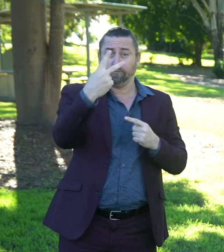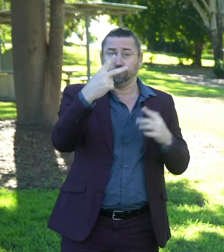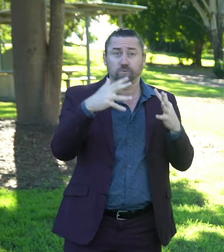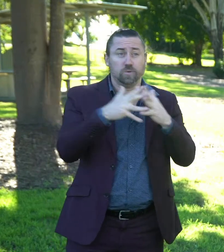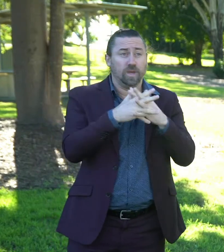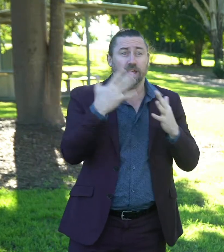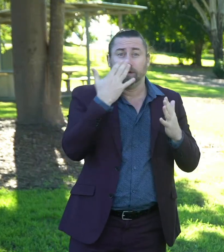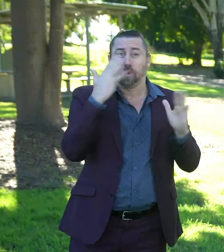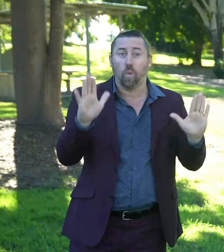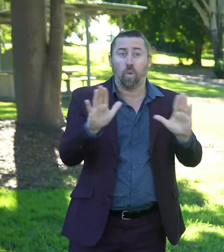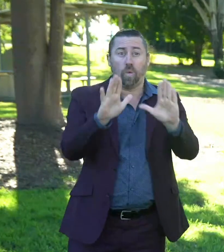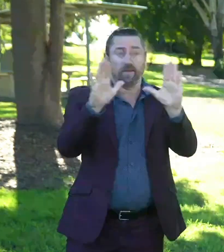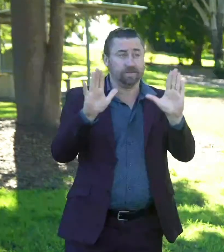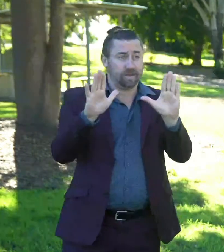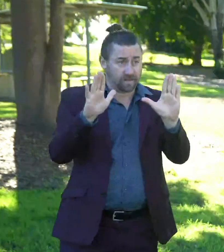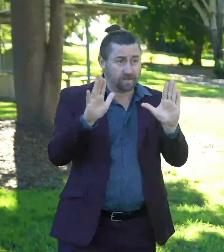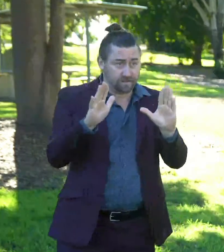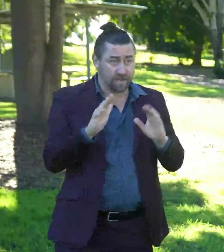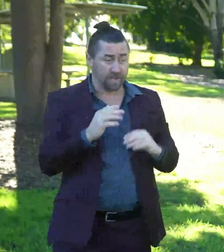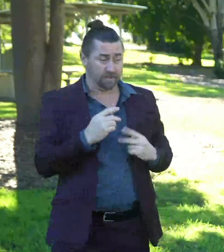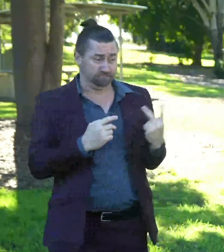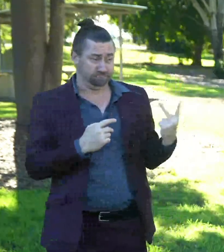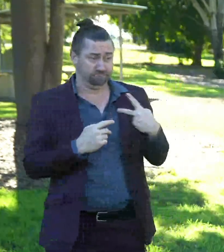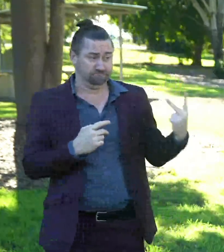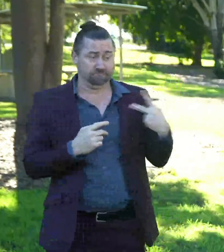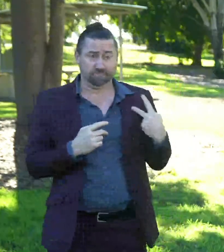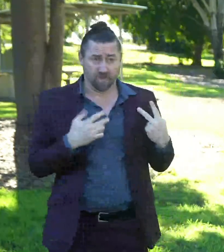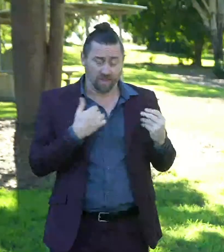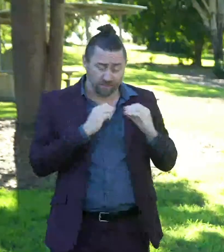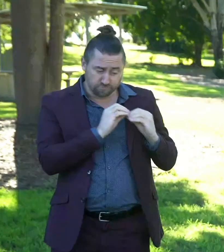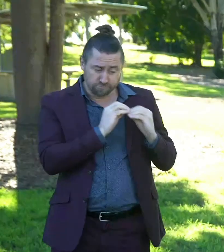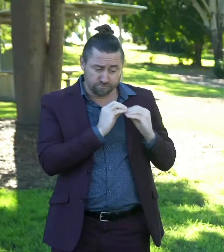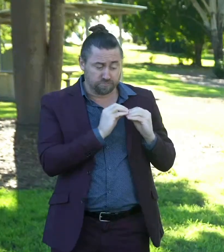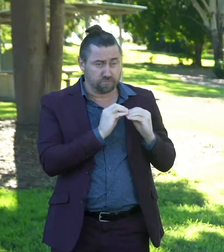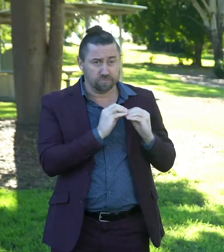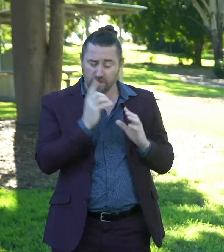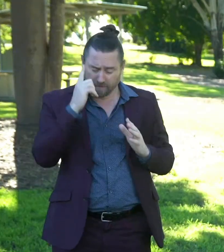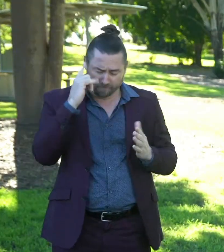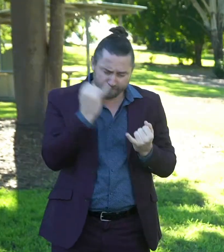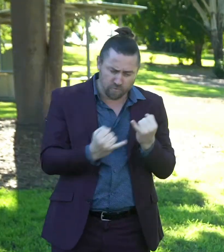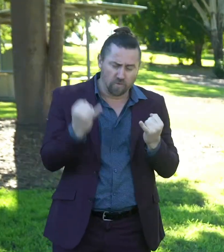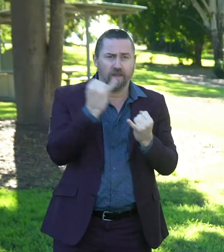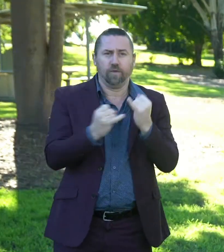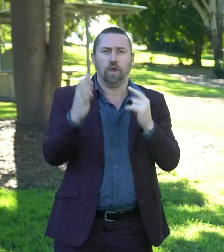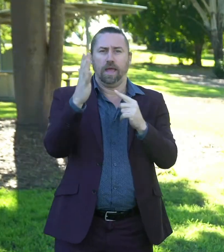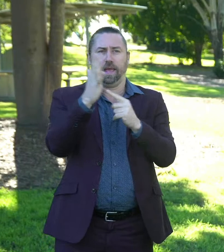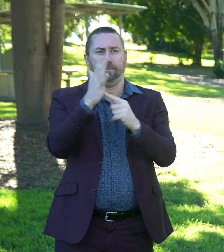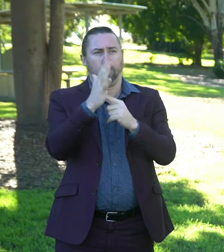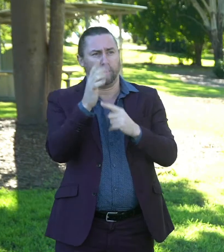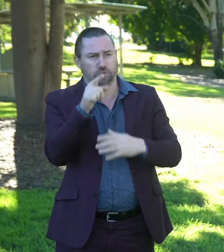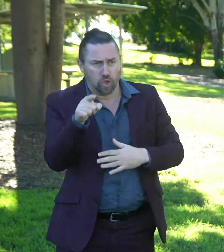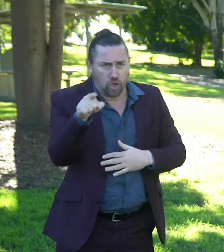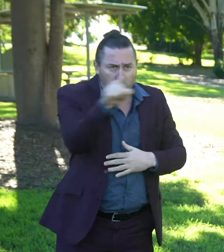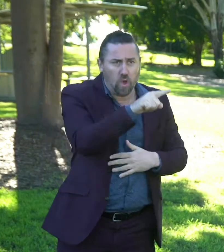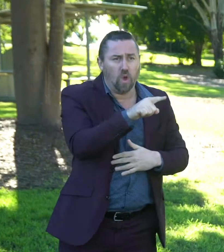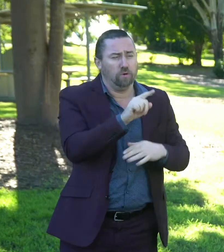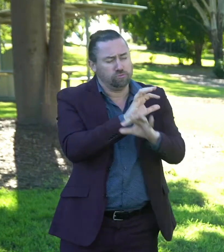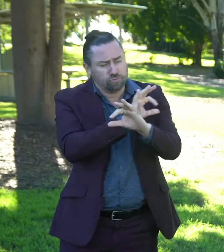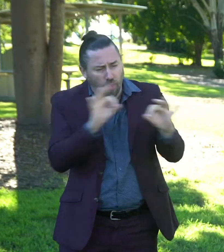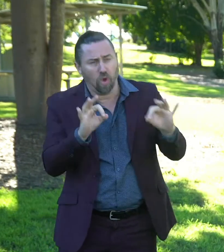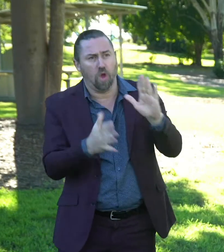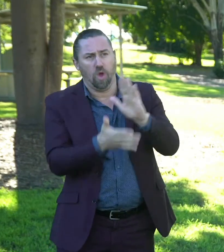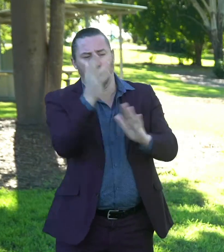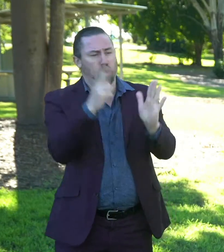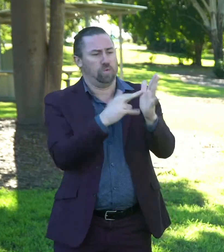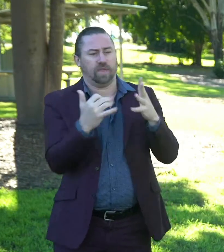I cannot be clearer, and Dr. Young cannot be clearer. We are urging Queenslanders, do not go to New